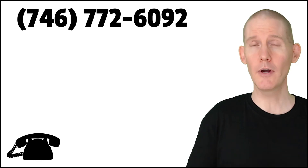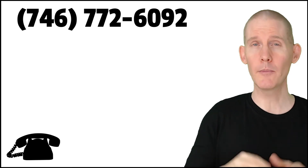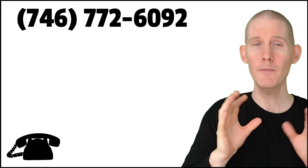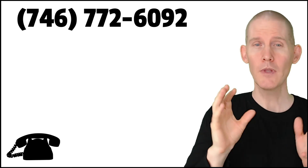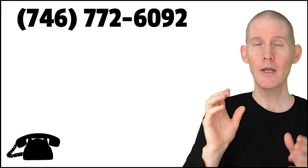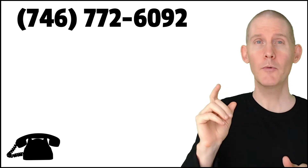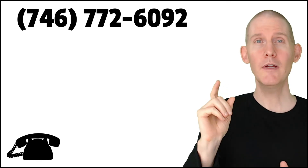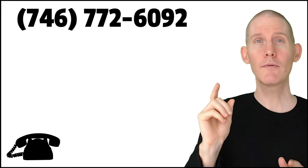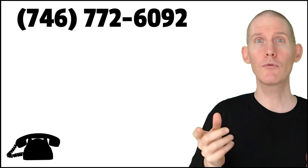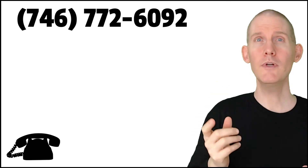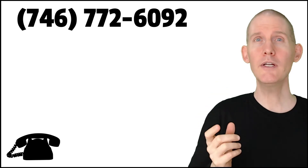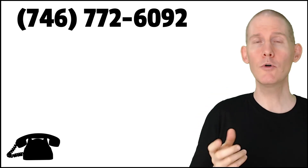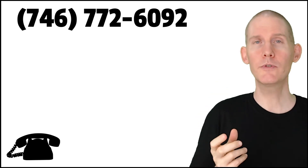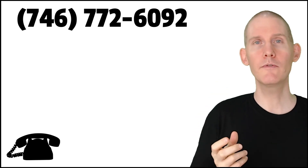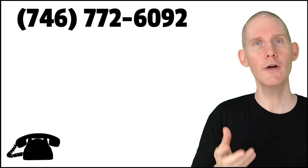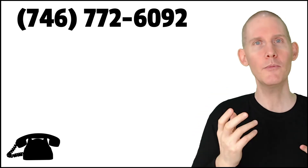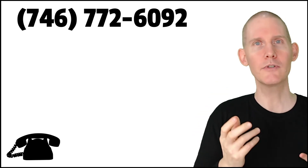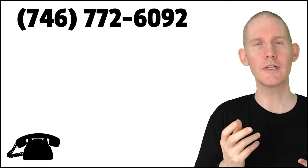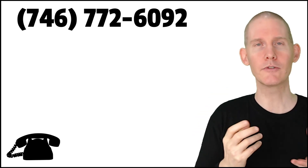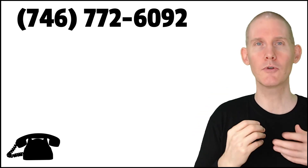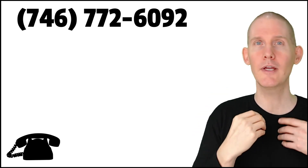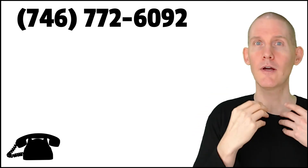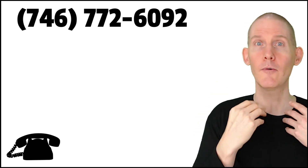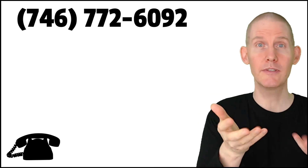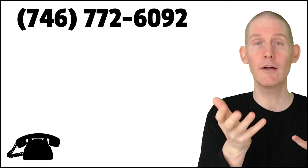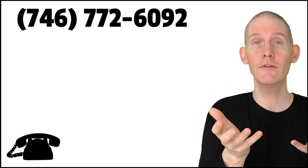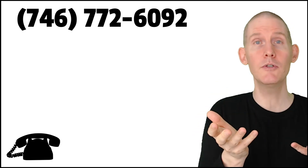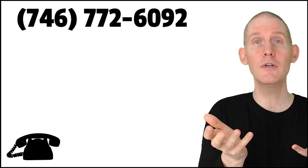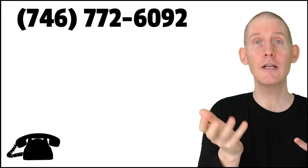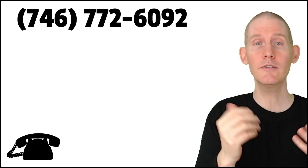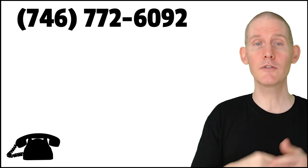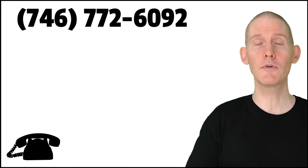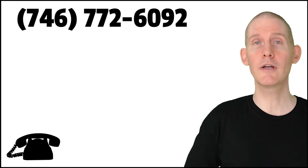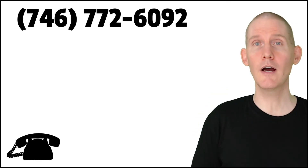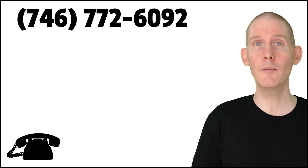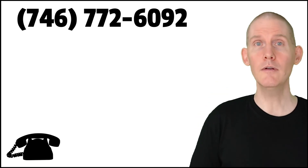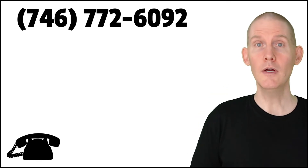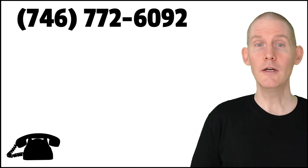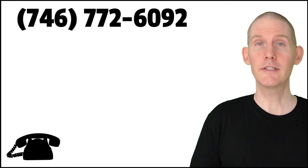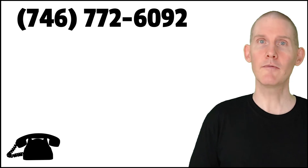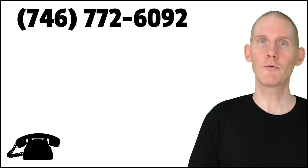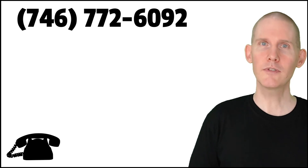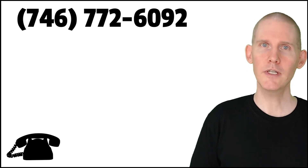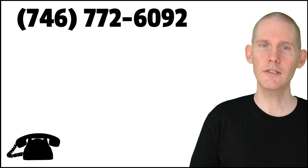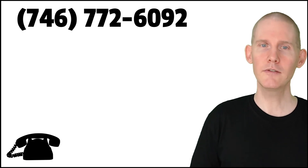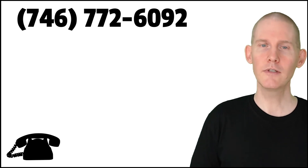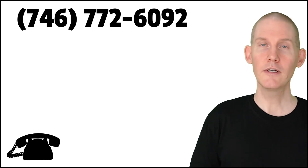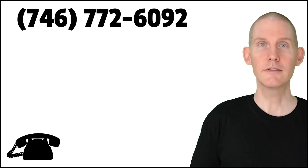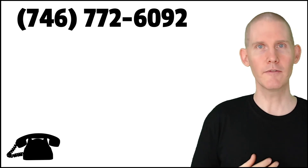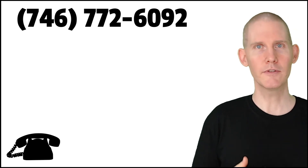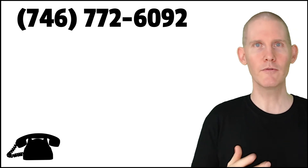number, but we have 3 groups of numbers here. So like I would tell it to you in English, it's very common, 746,